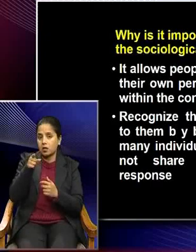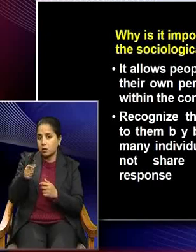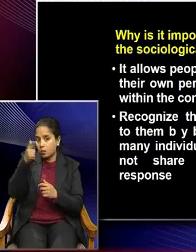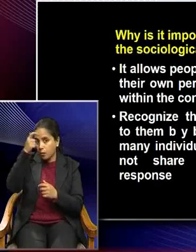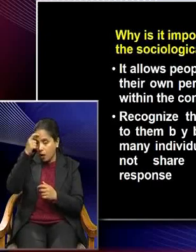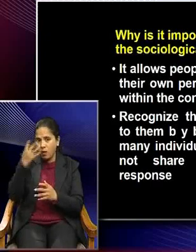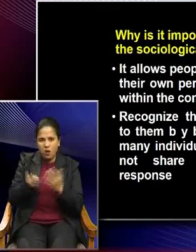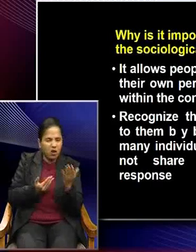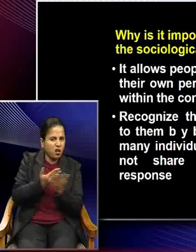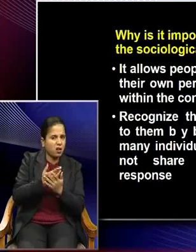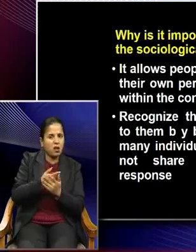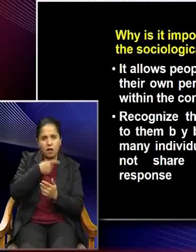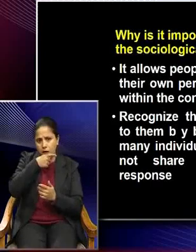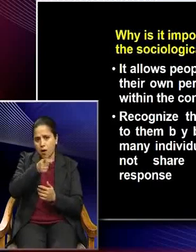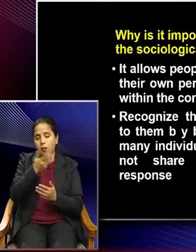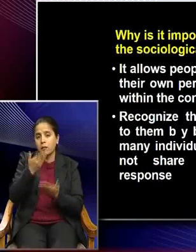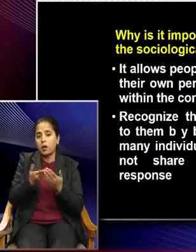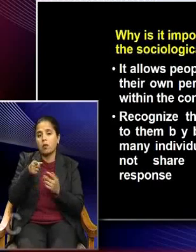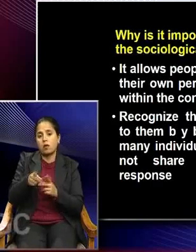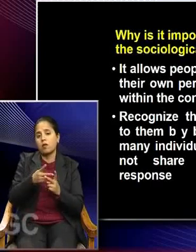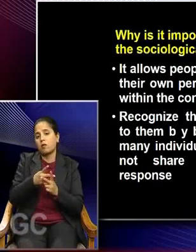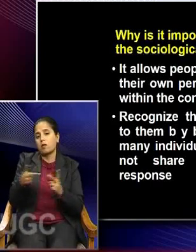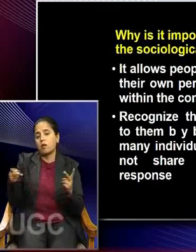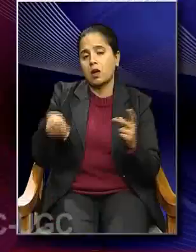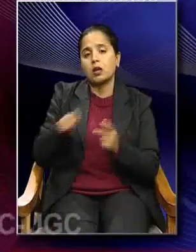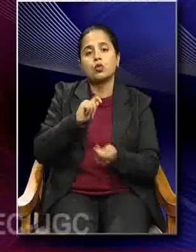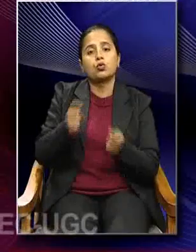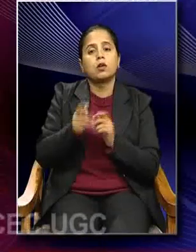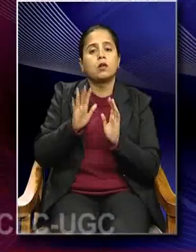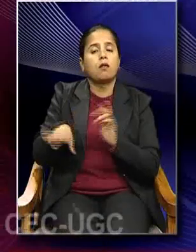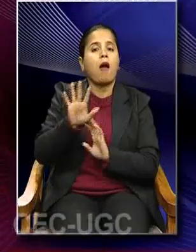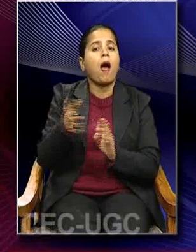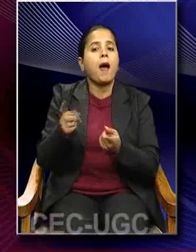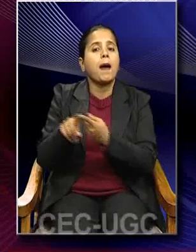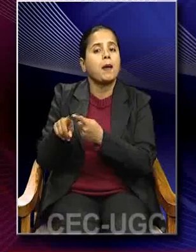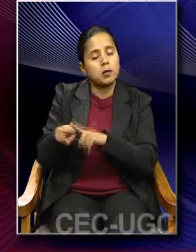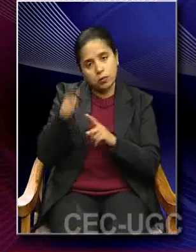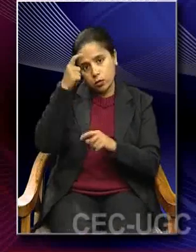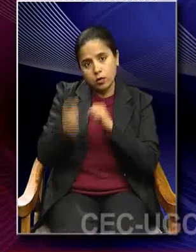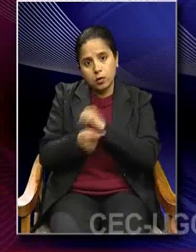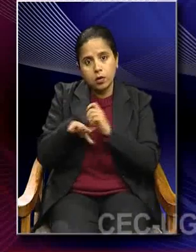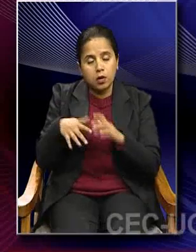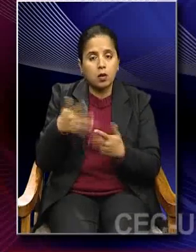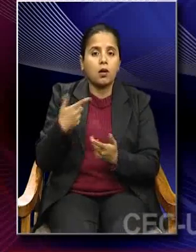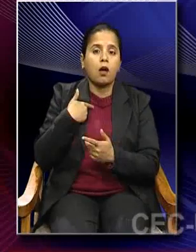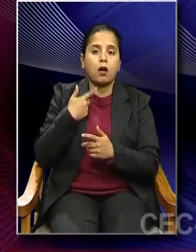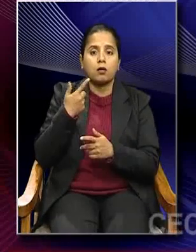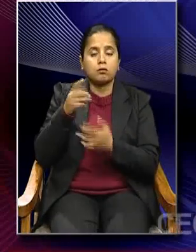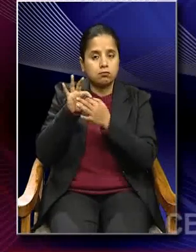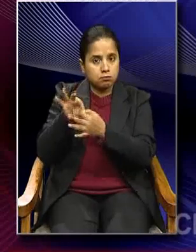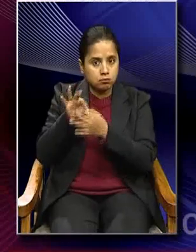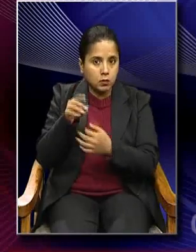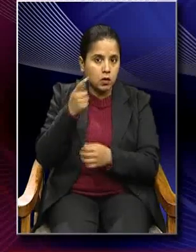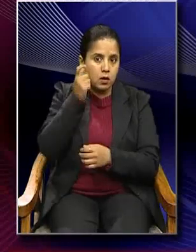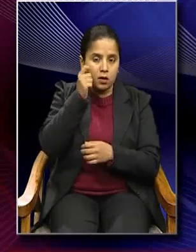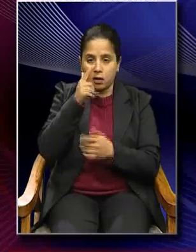problem is also due to several other changes taking place. Change in gender relation, change